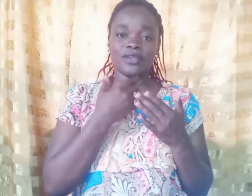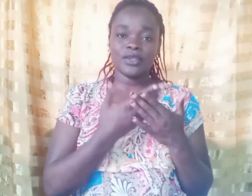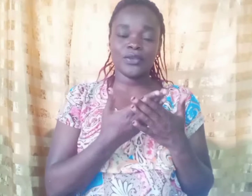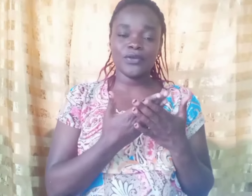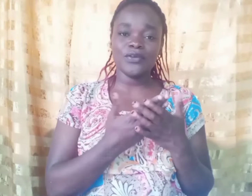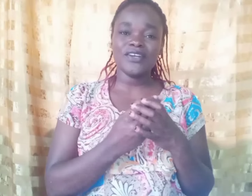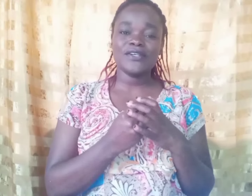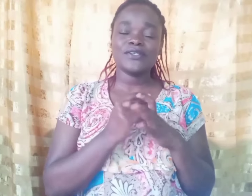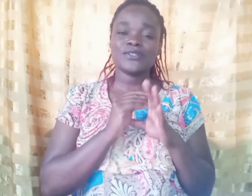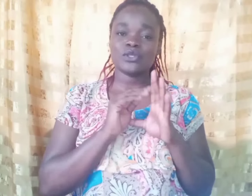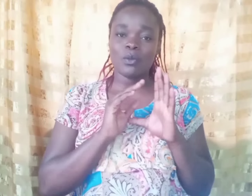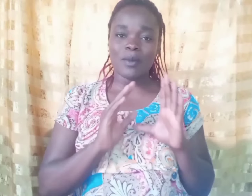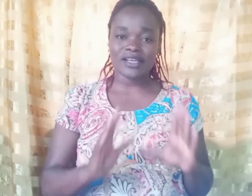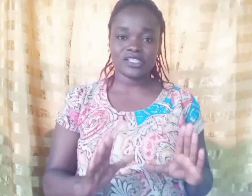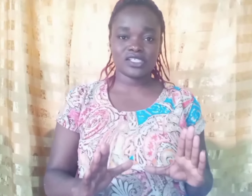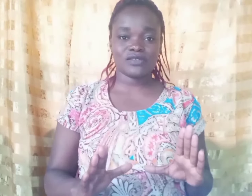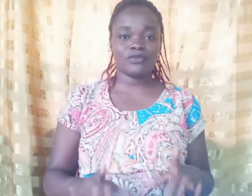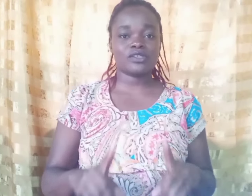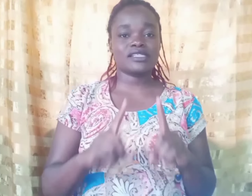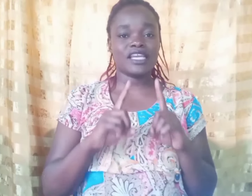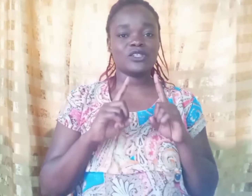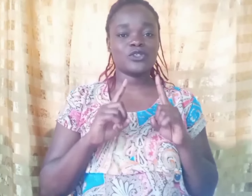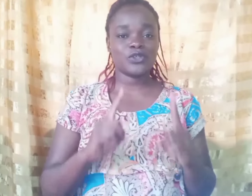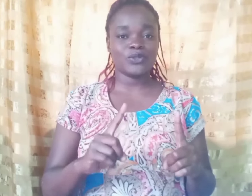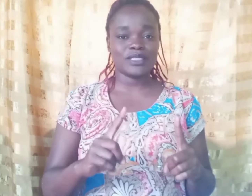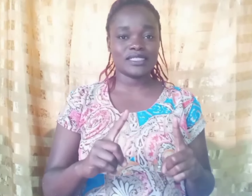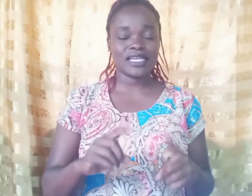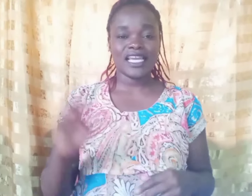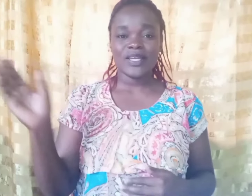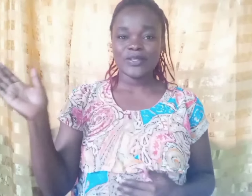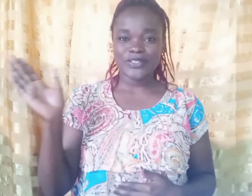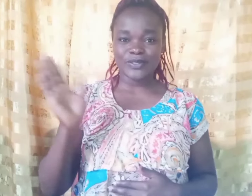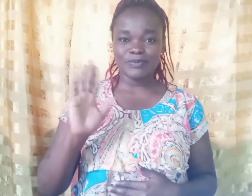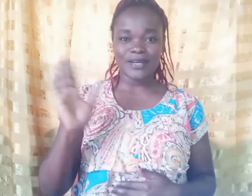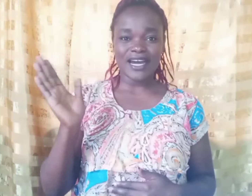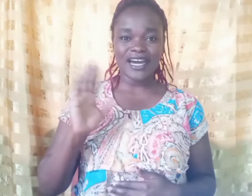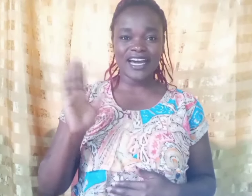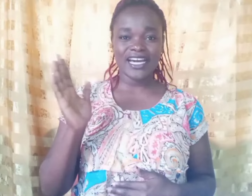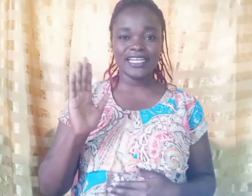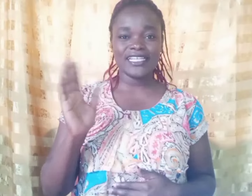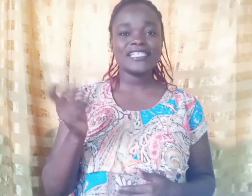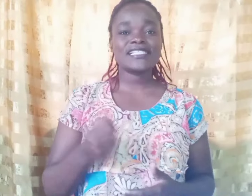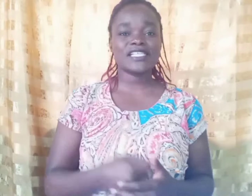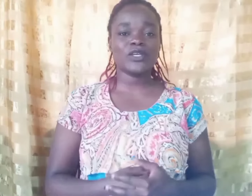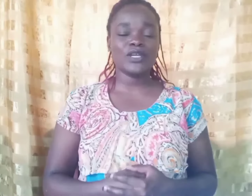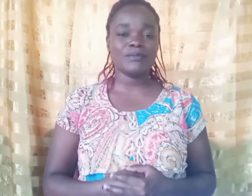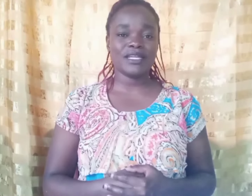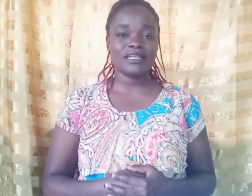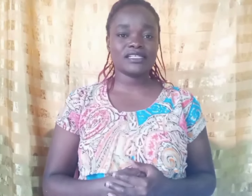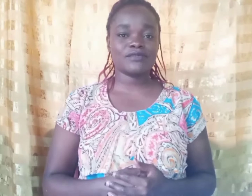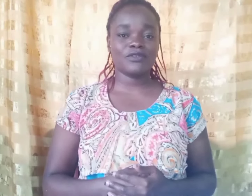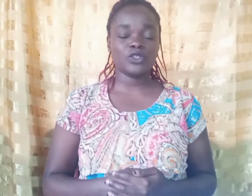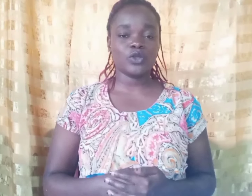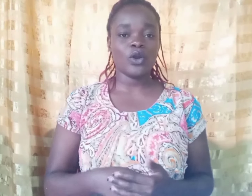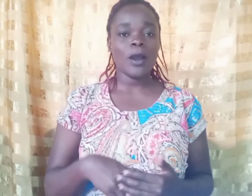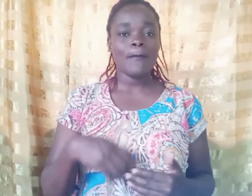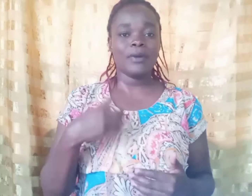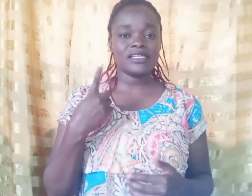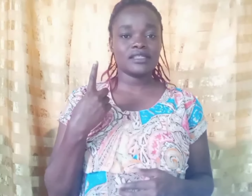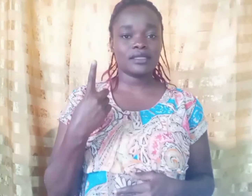Thank you so much for staying tuned. Goodbye. See you in my next video, part